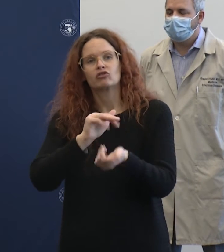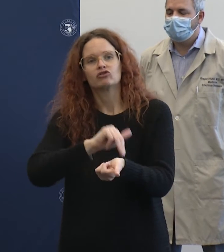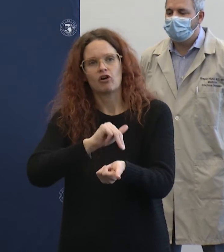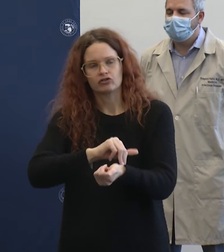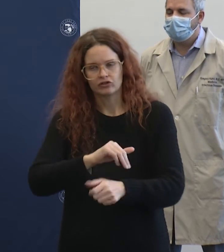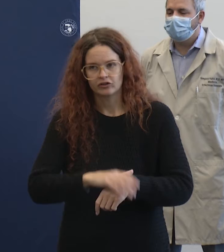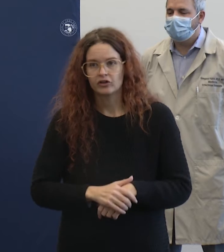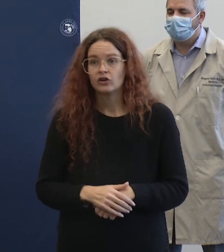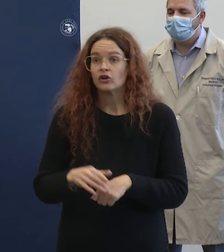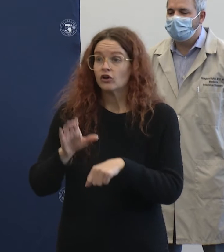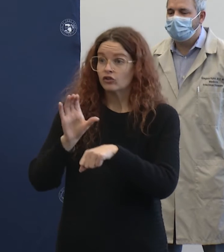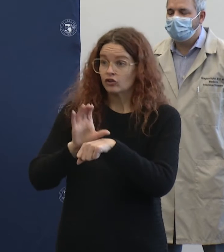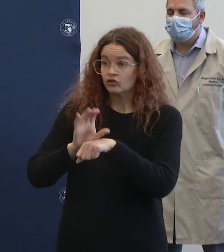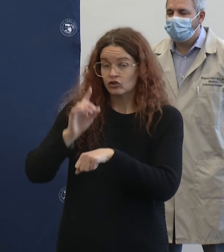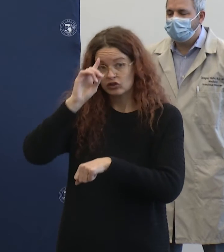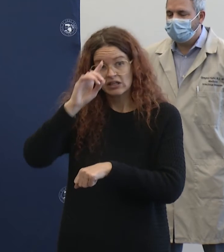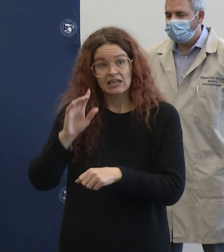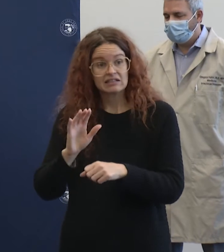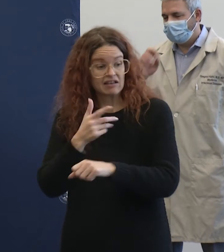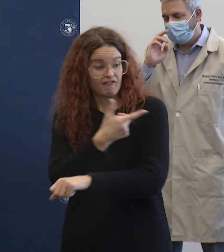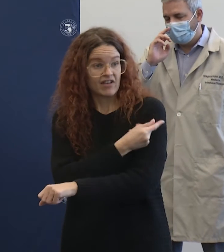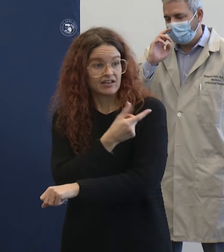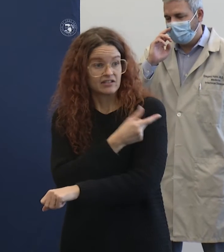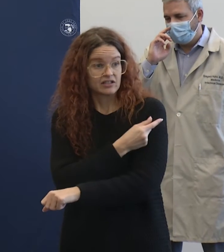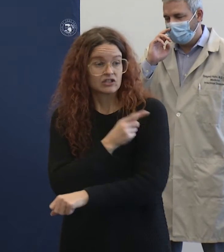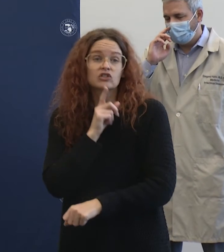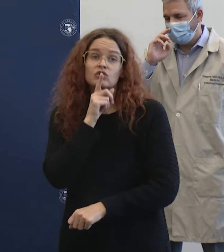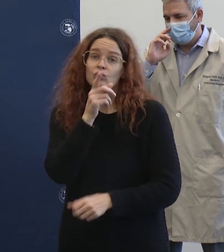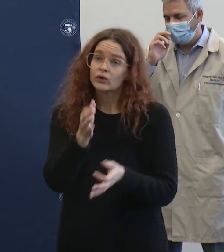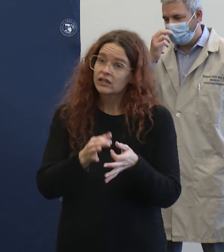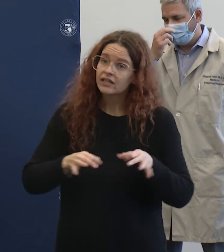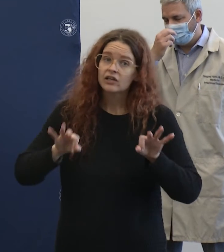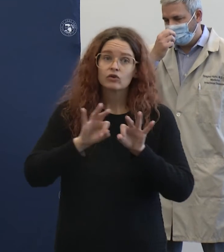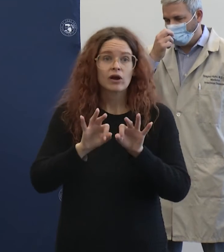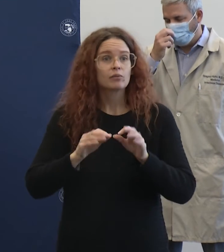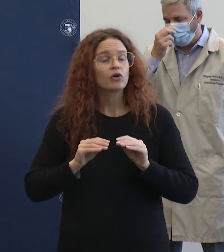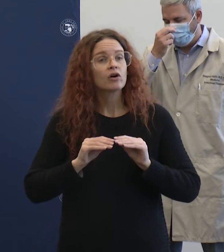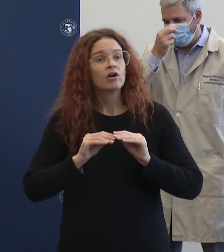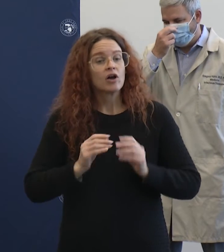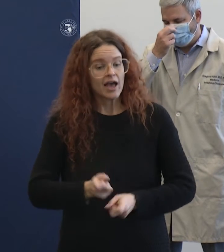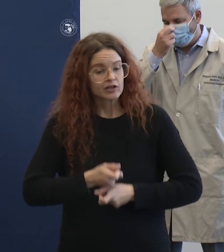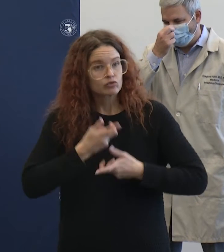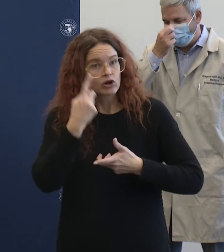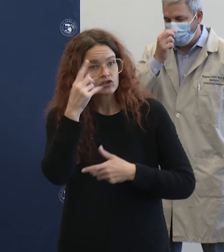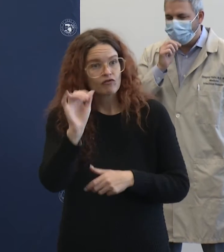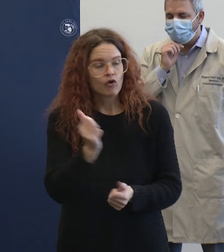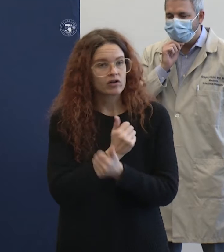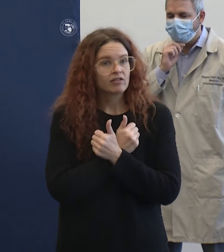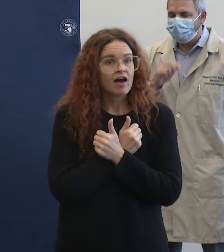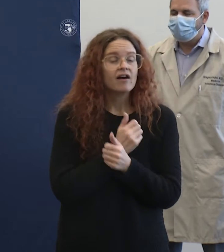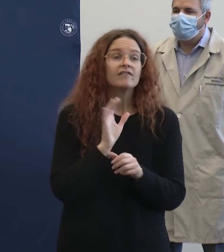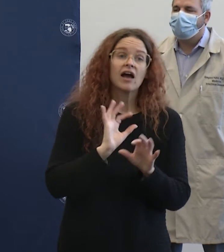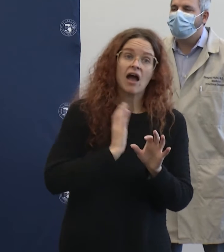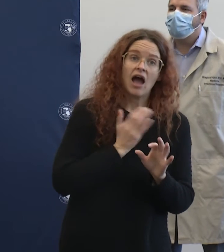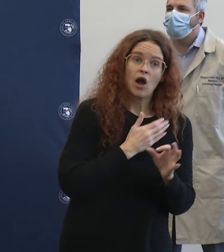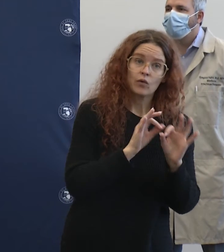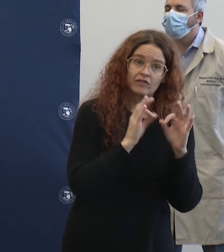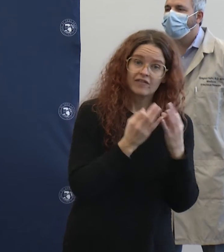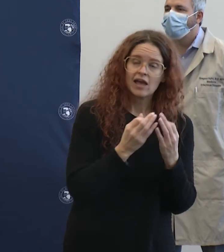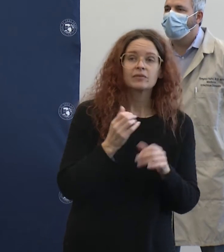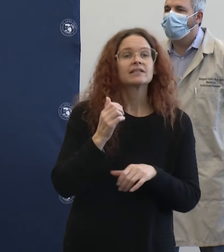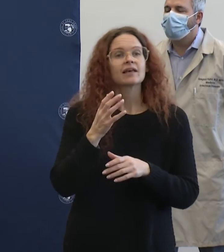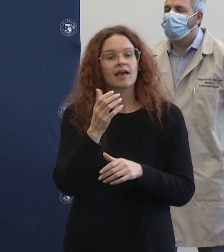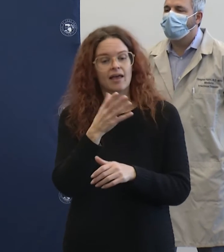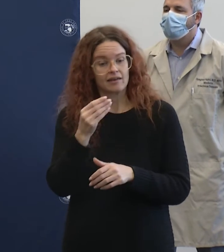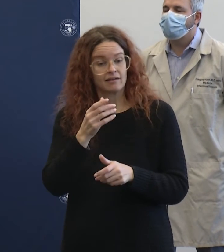Church looks at vaccinating against COVID-19 as an incredible expression of love for our families and each person we encounter in our